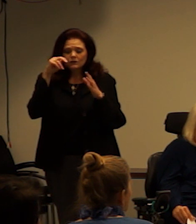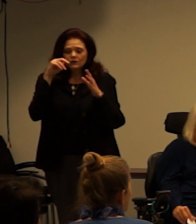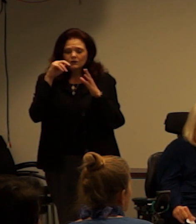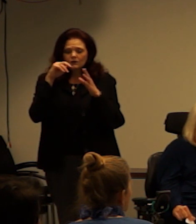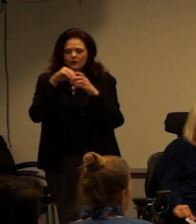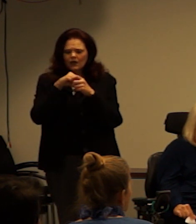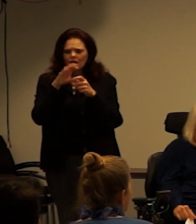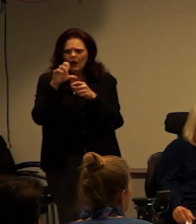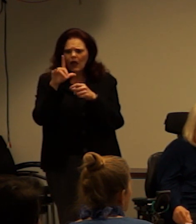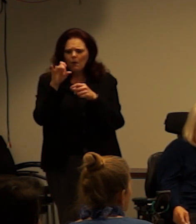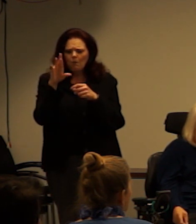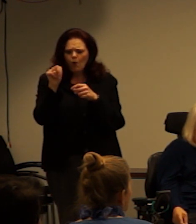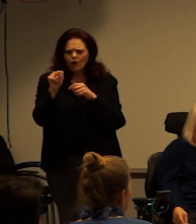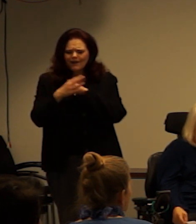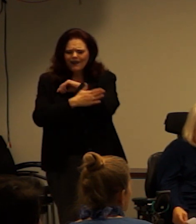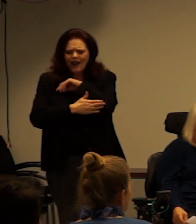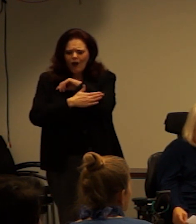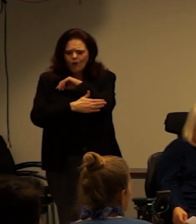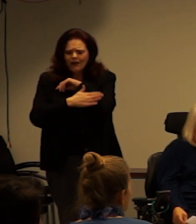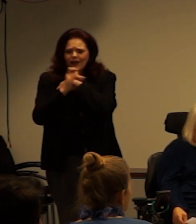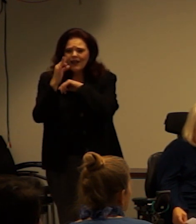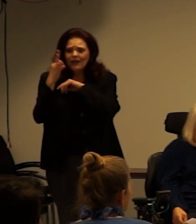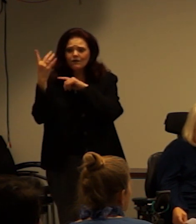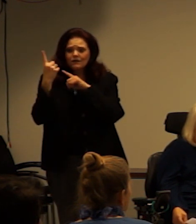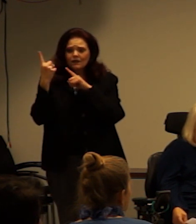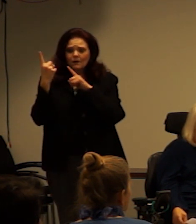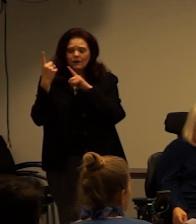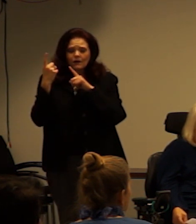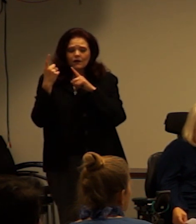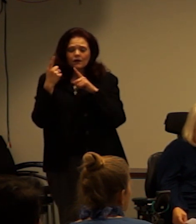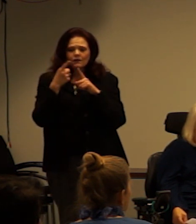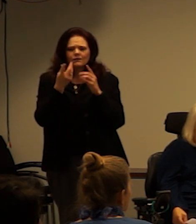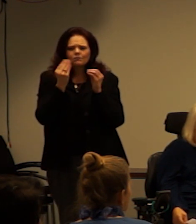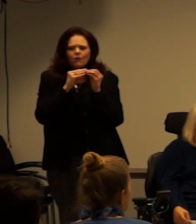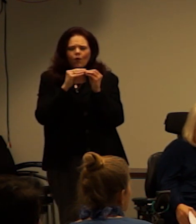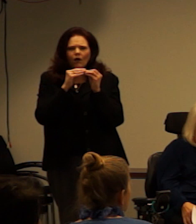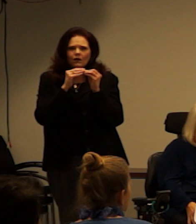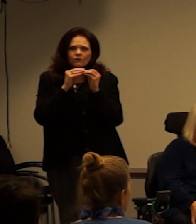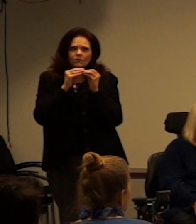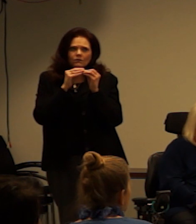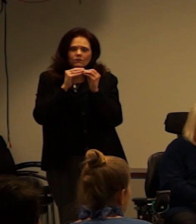Grand Gulf, that might be considered less environmental than man-made, but